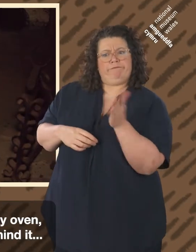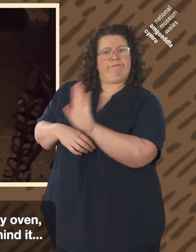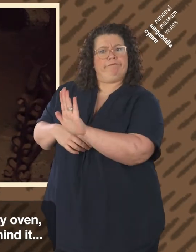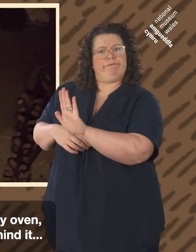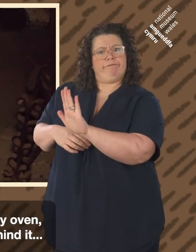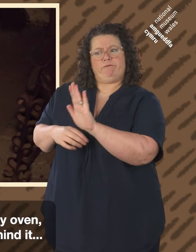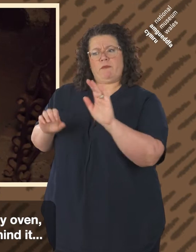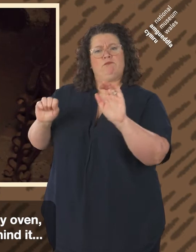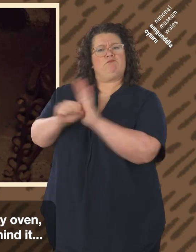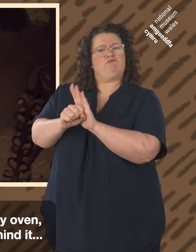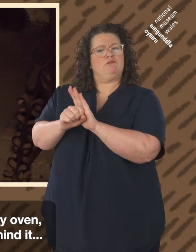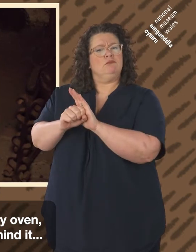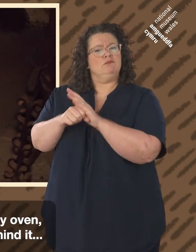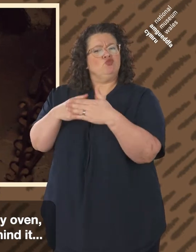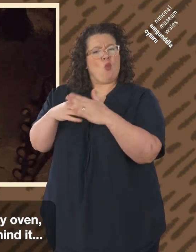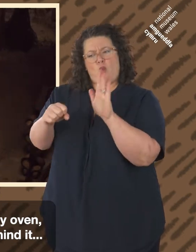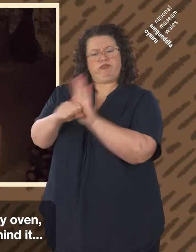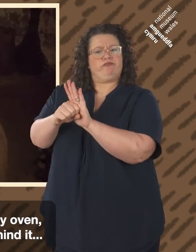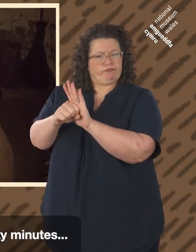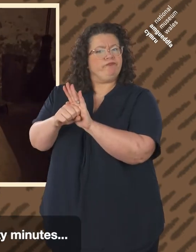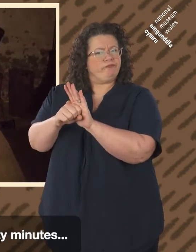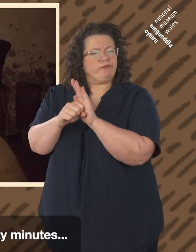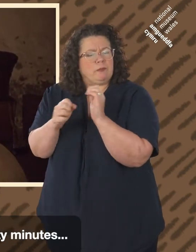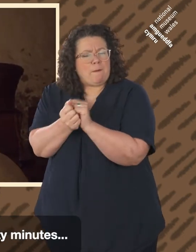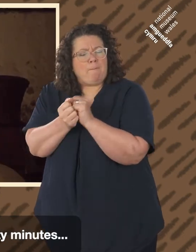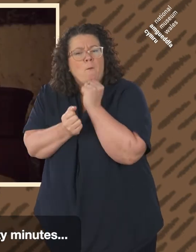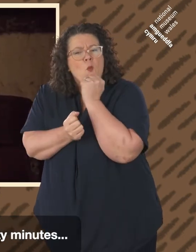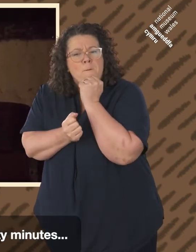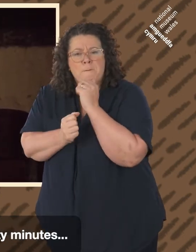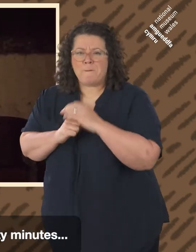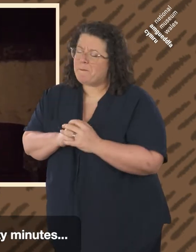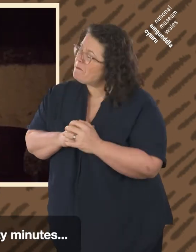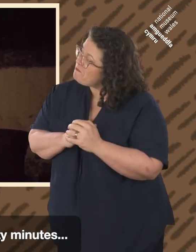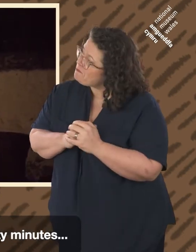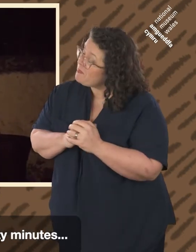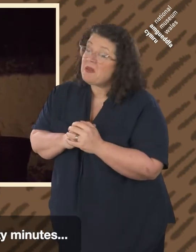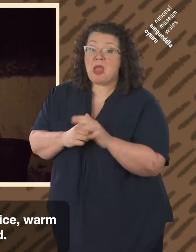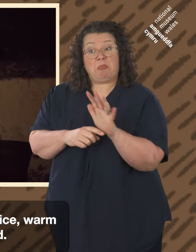oven, close the door behind it, and within about